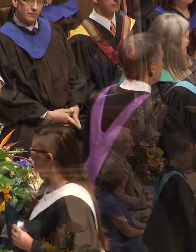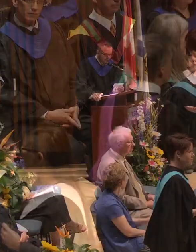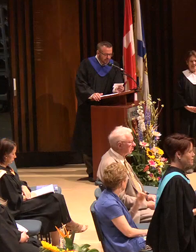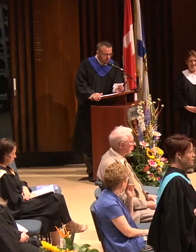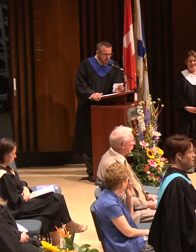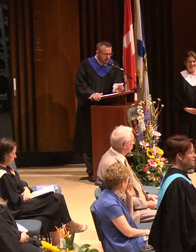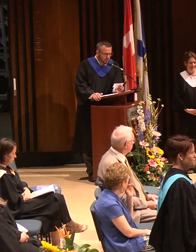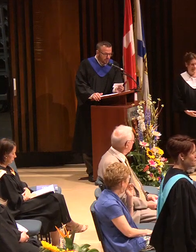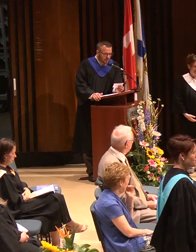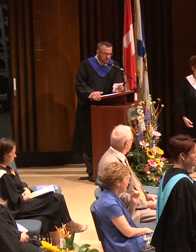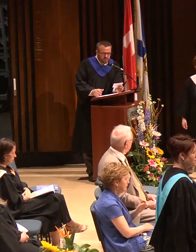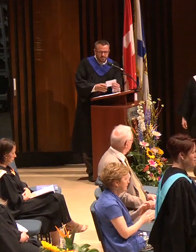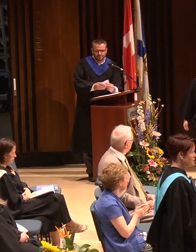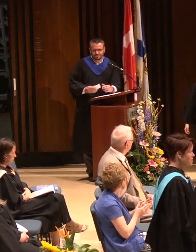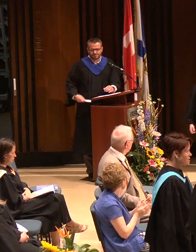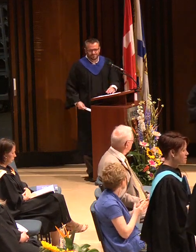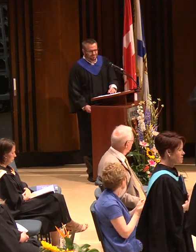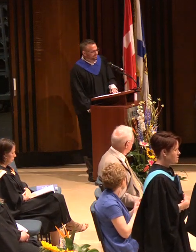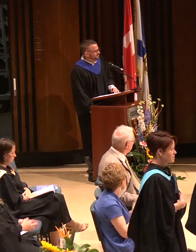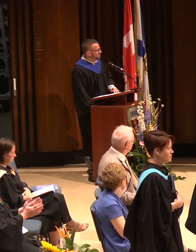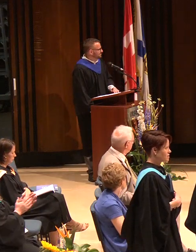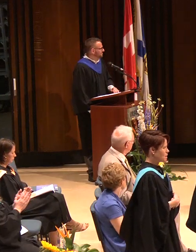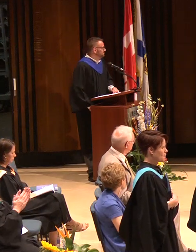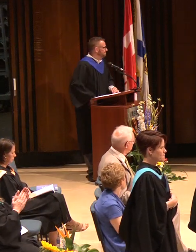Melanie La Victoire with honors.